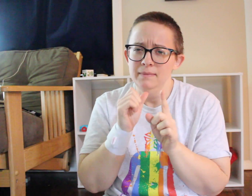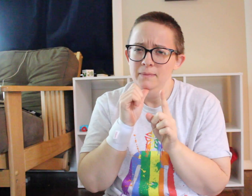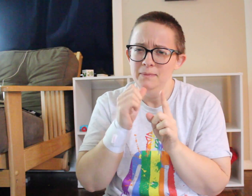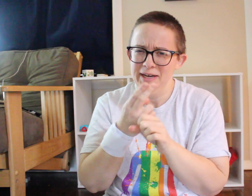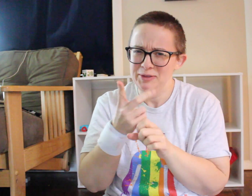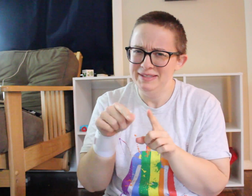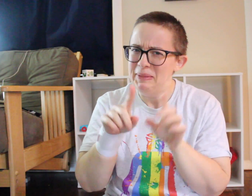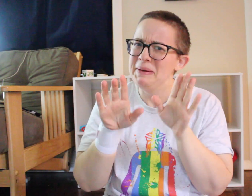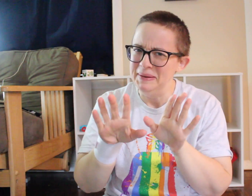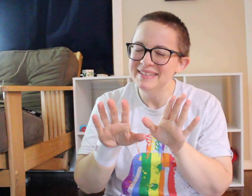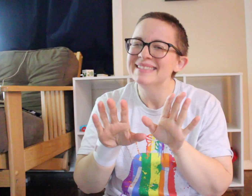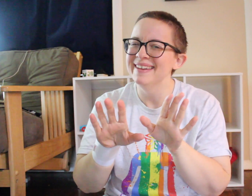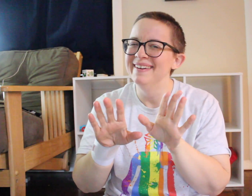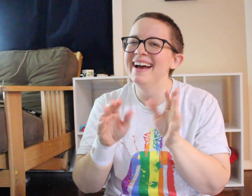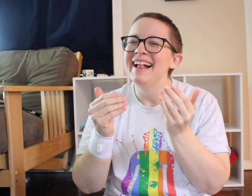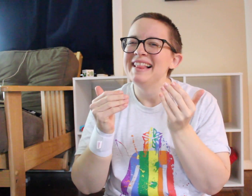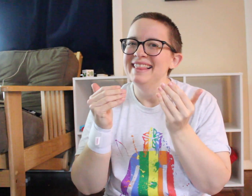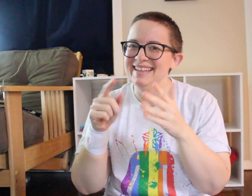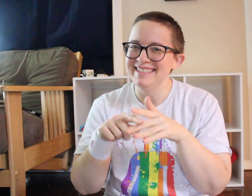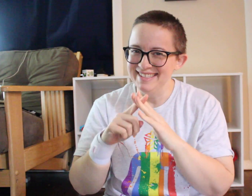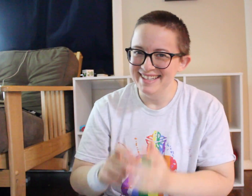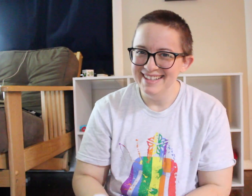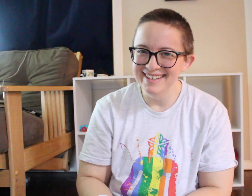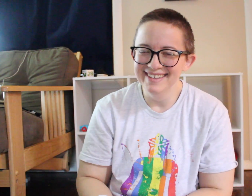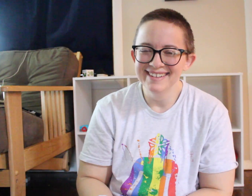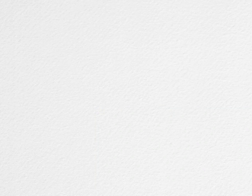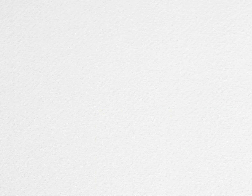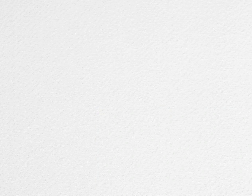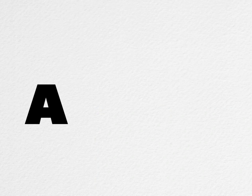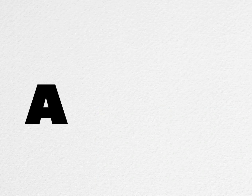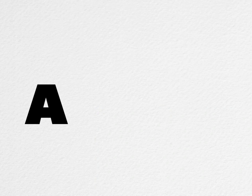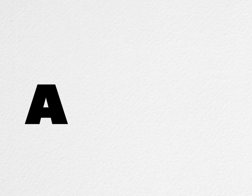know. We're not going to be using those. So, let's get started.